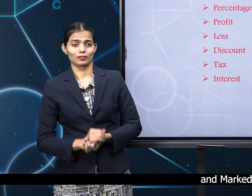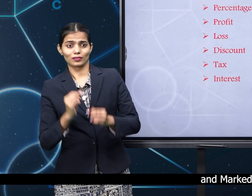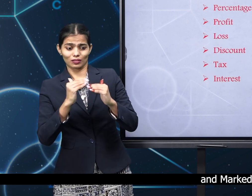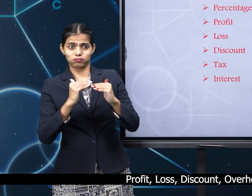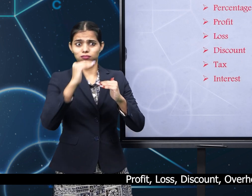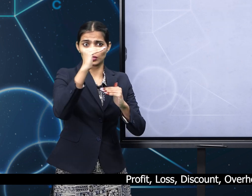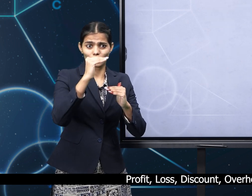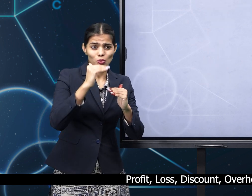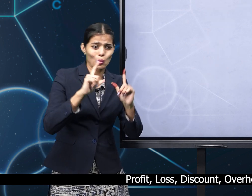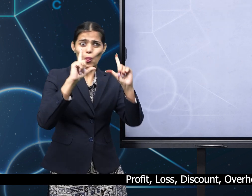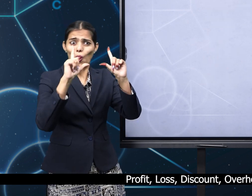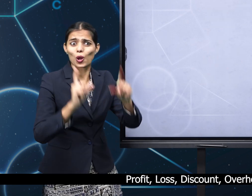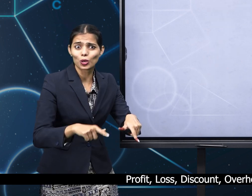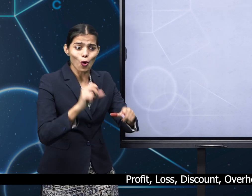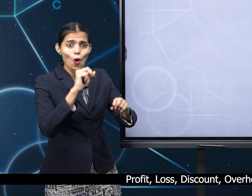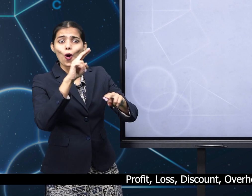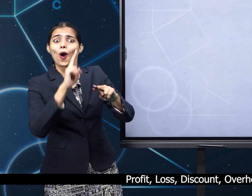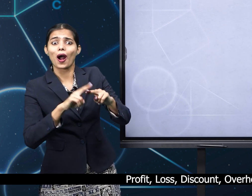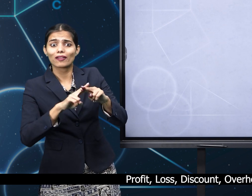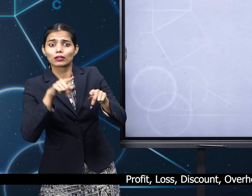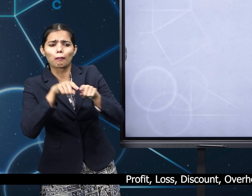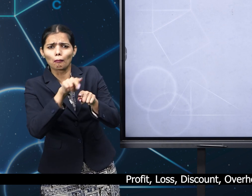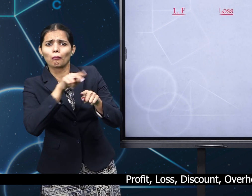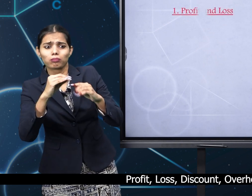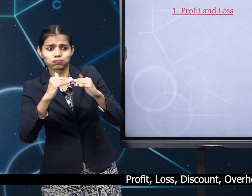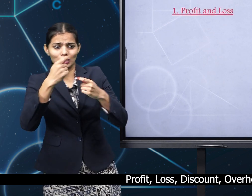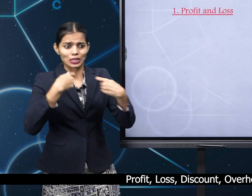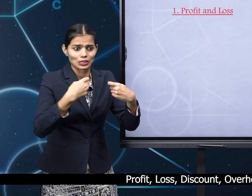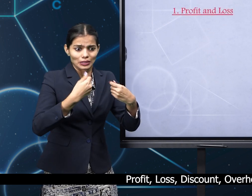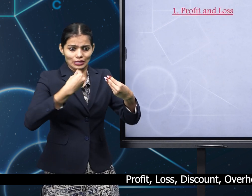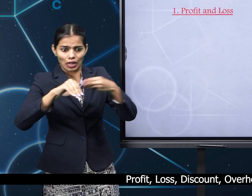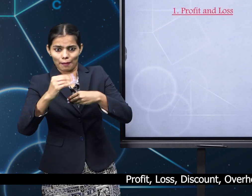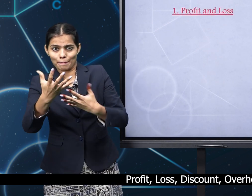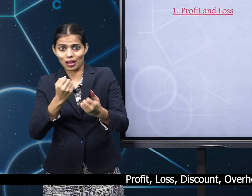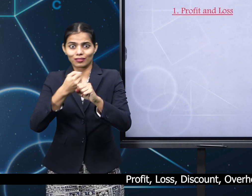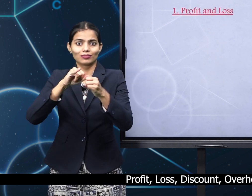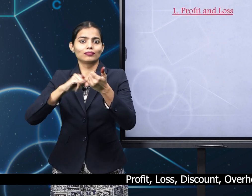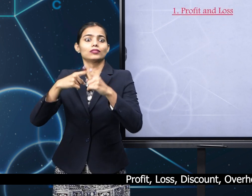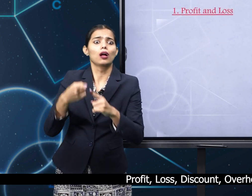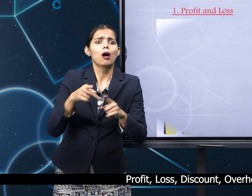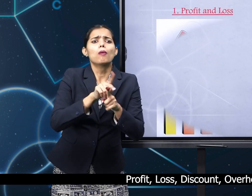Profit, loss, discount, overhead expenses and GST.